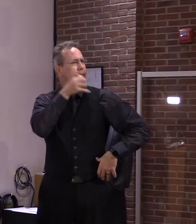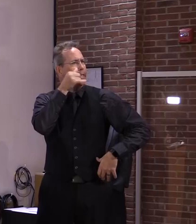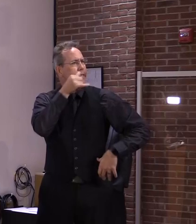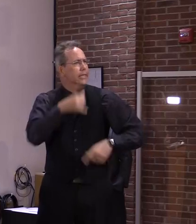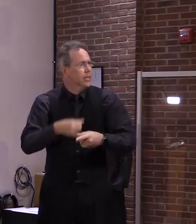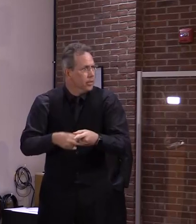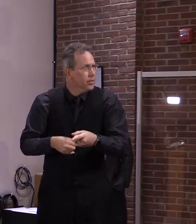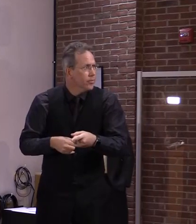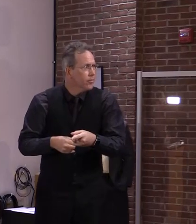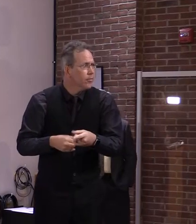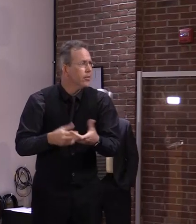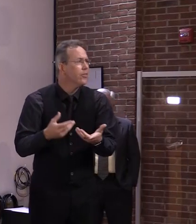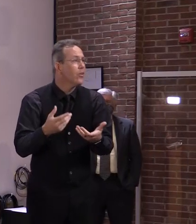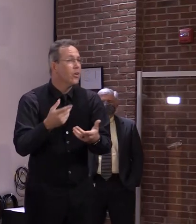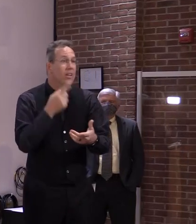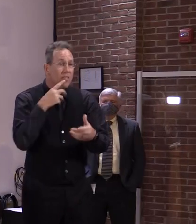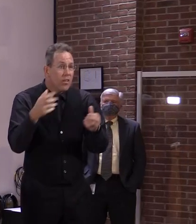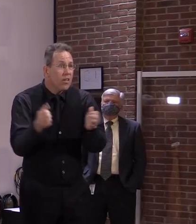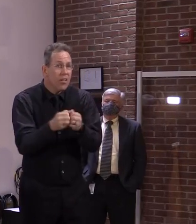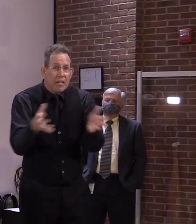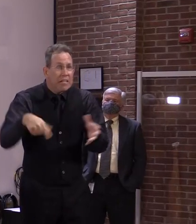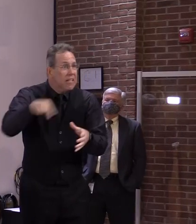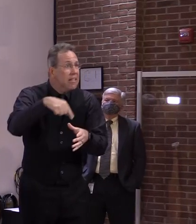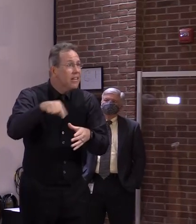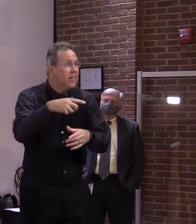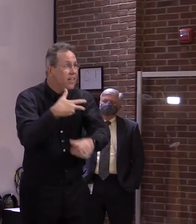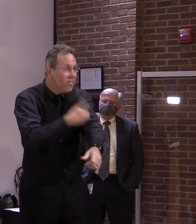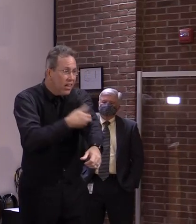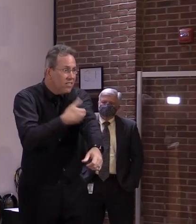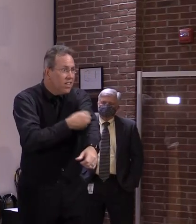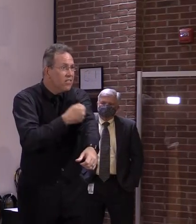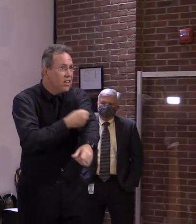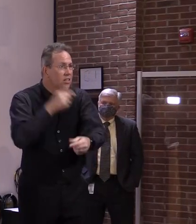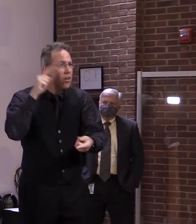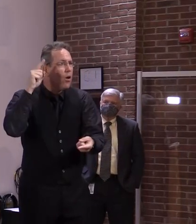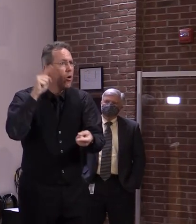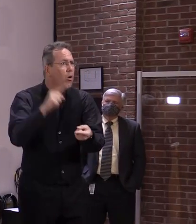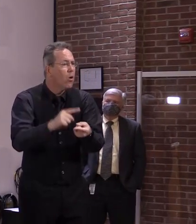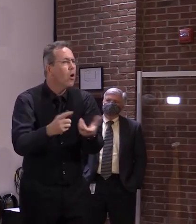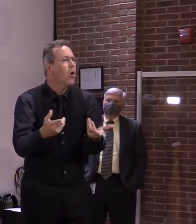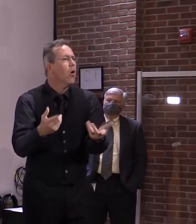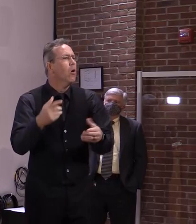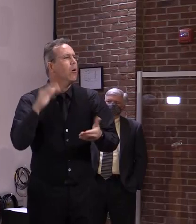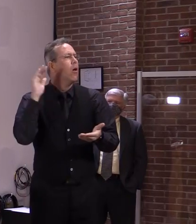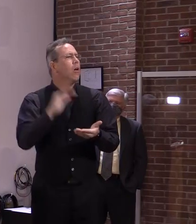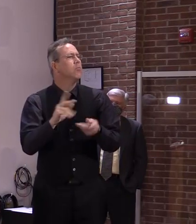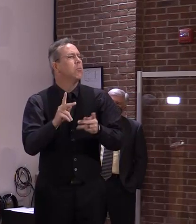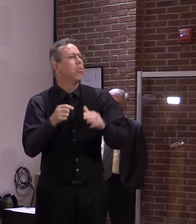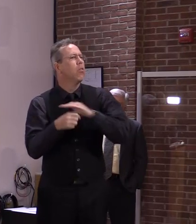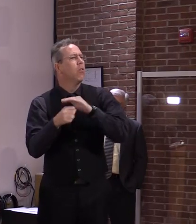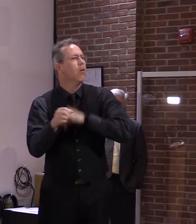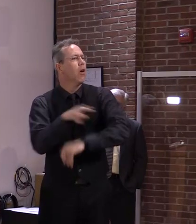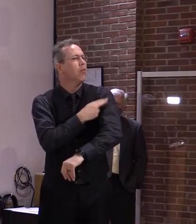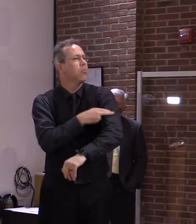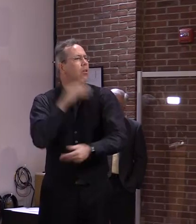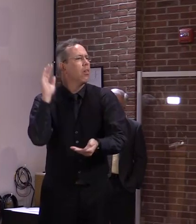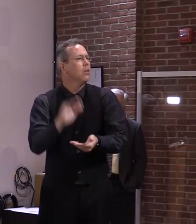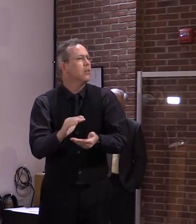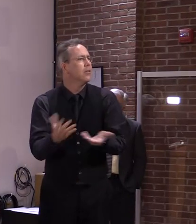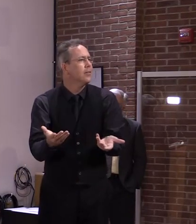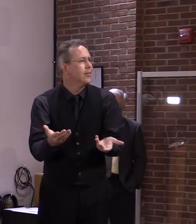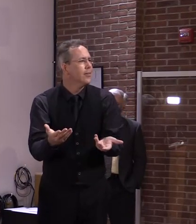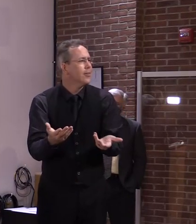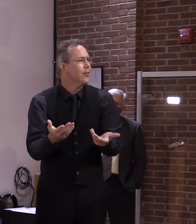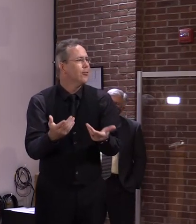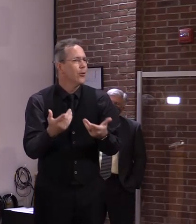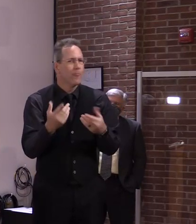it would not be the thing that should be in the forefront of their mind, because they're not going to get anything more severe than that, most likely. And